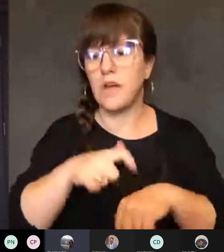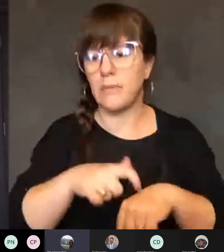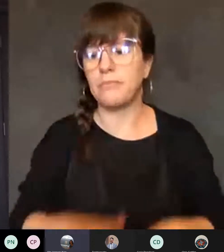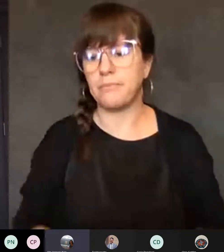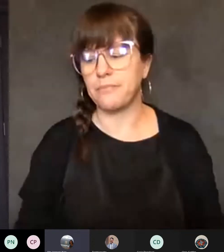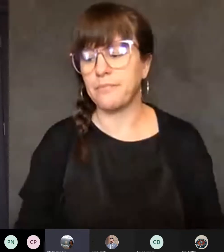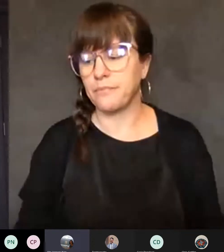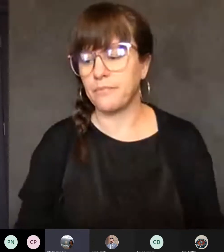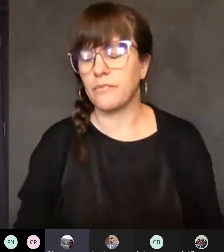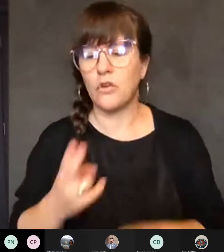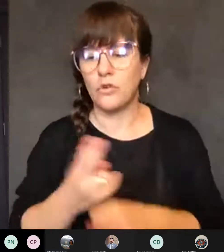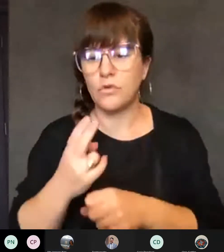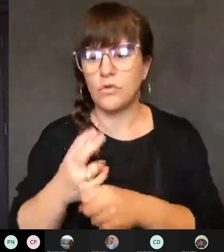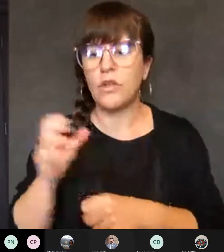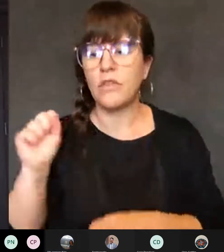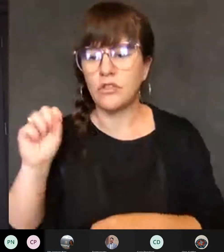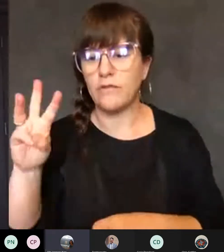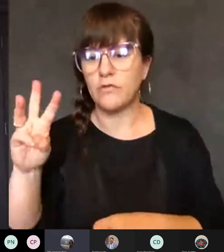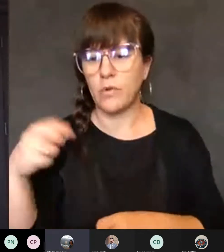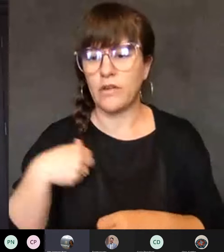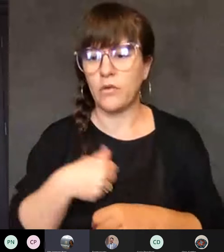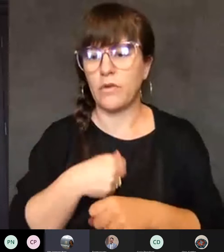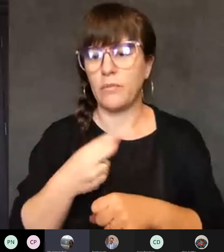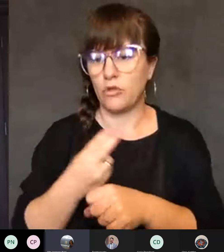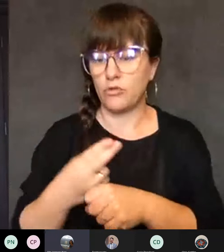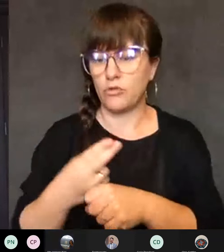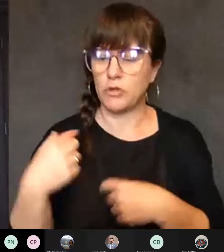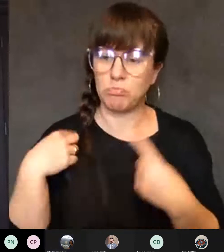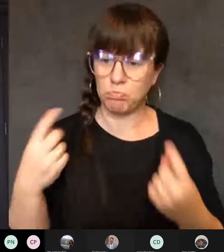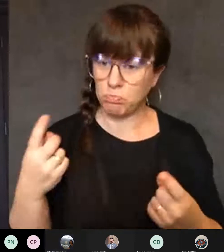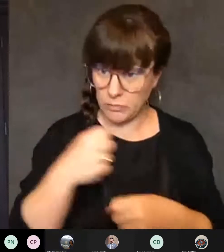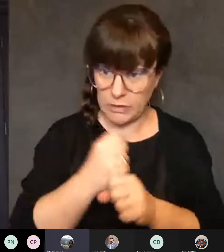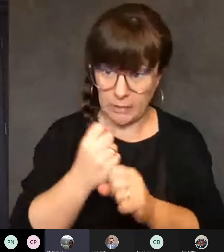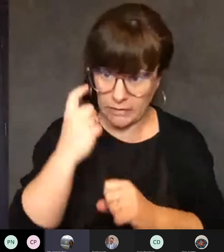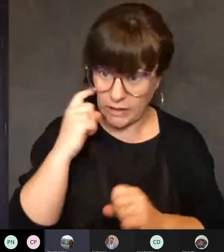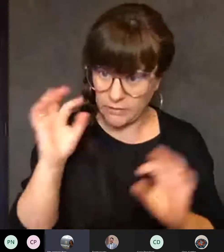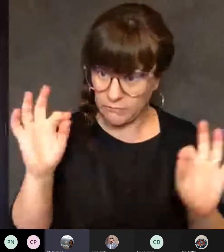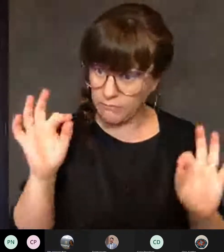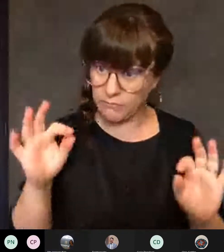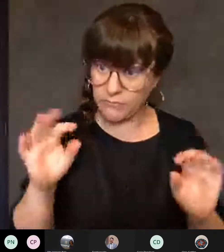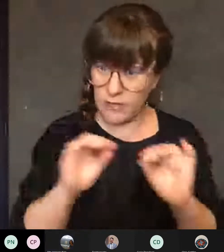the software we'll be using. Does that make sense?